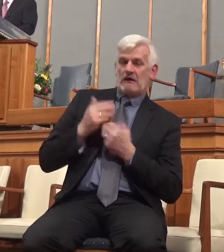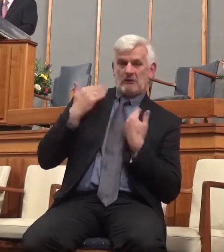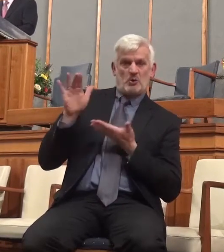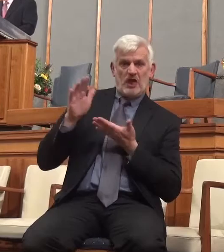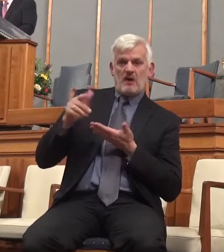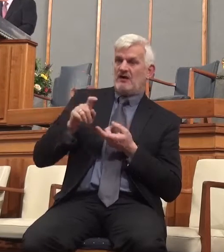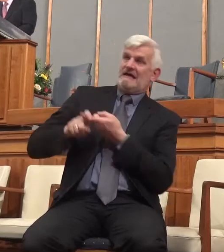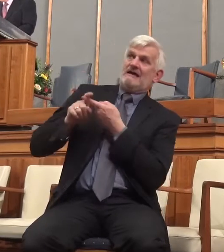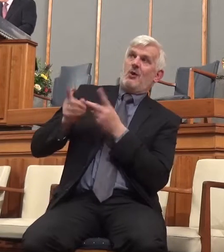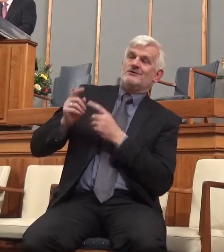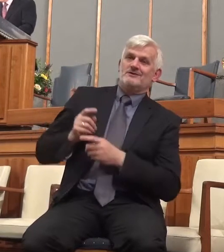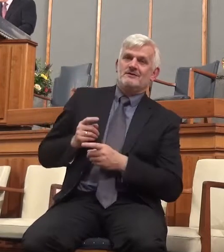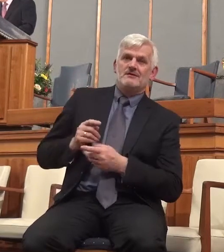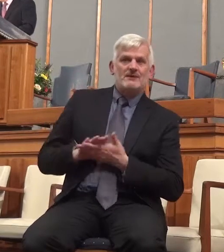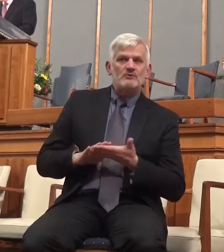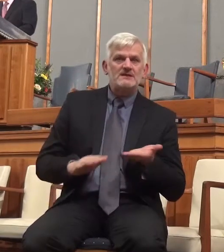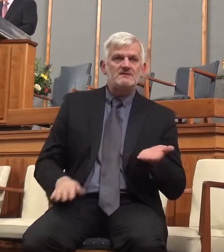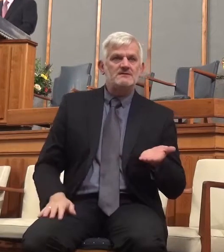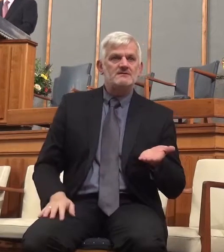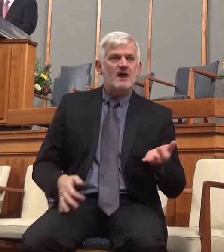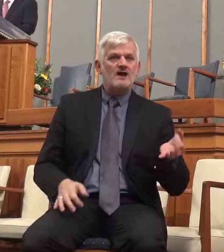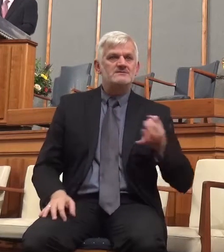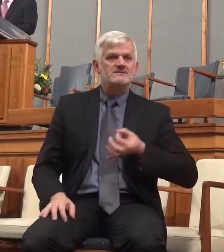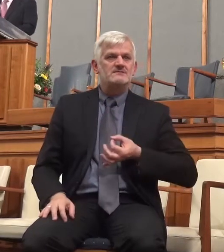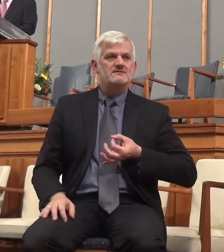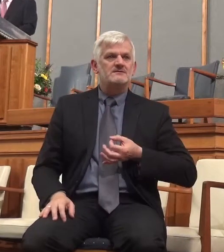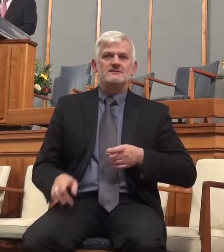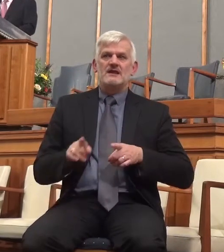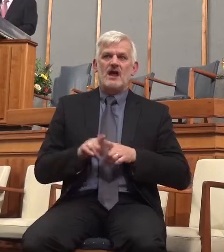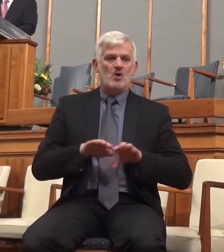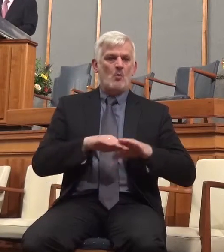what faith means? This is the idea. It is escapism.